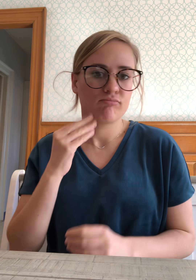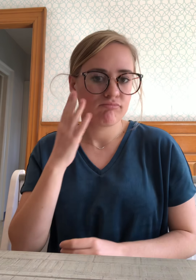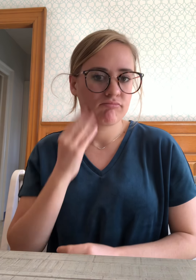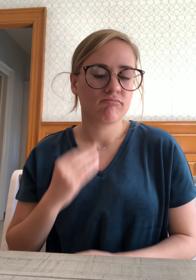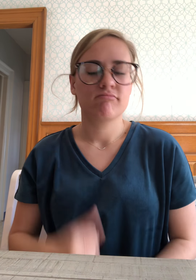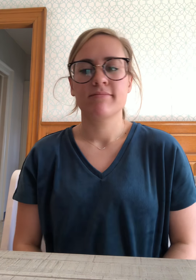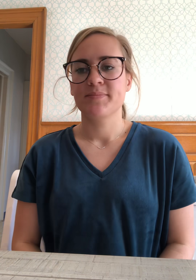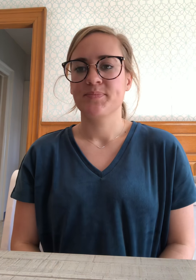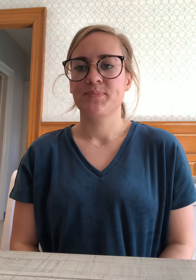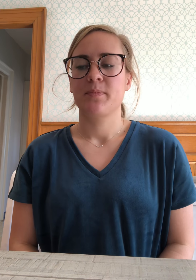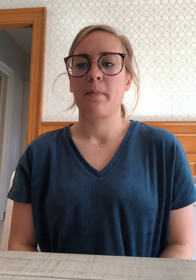Full treatment appliance